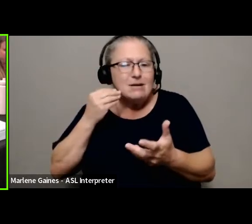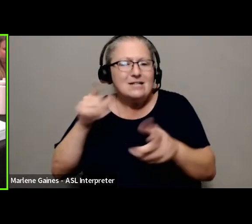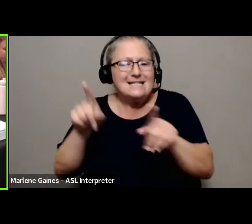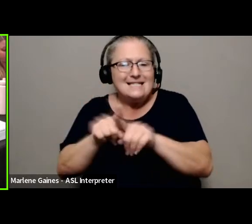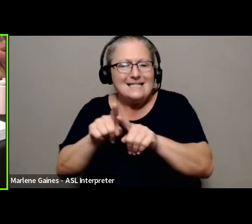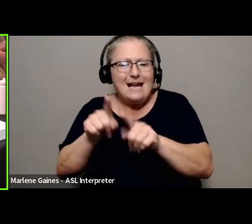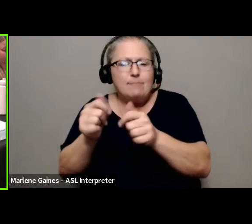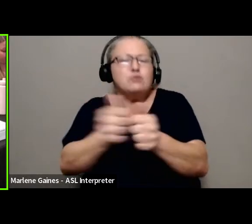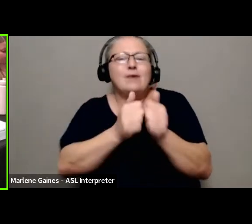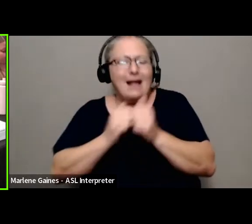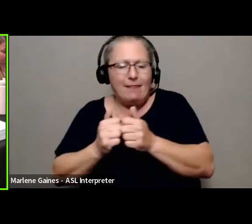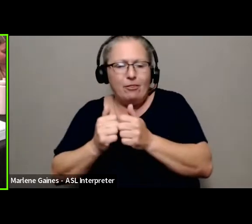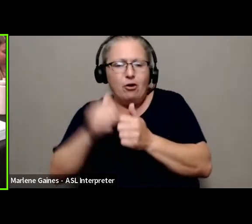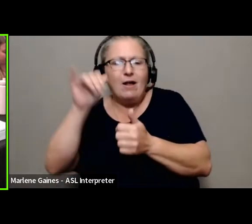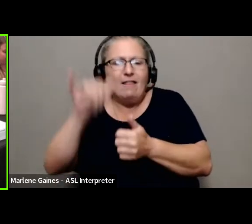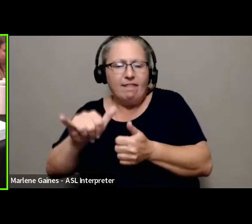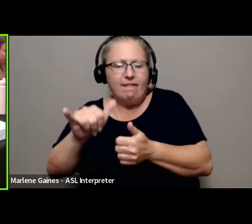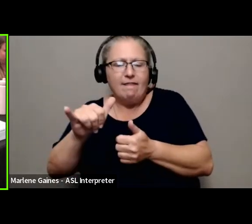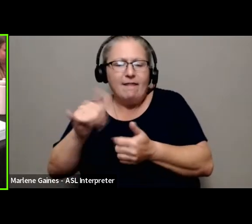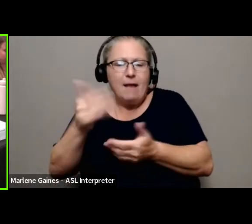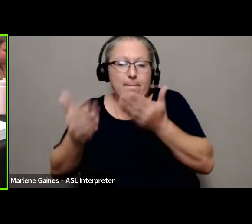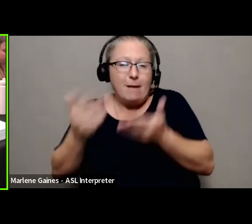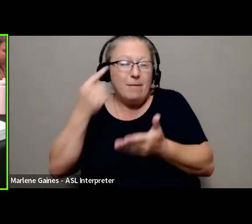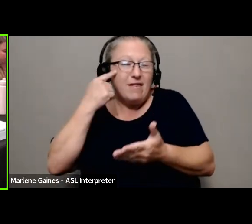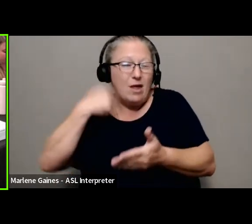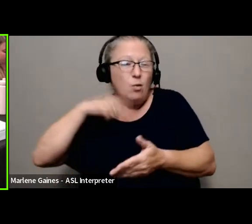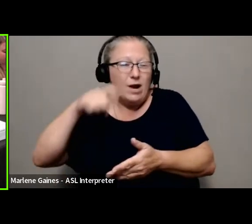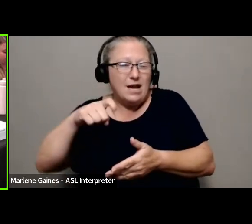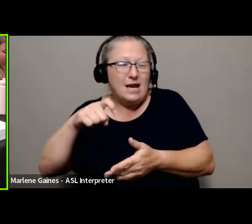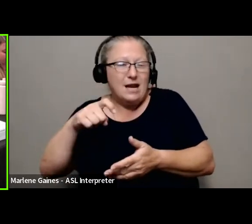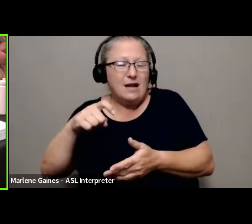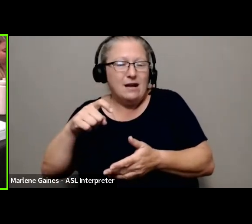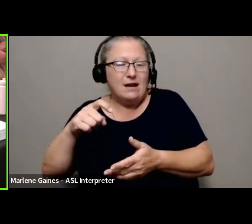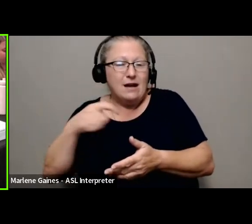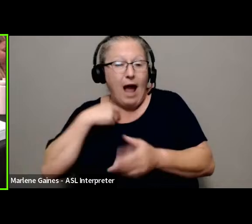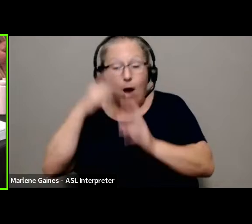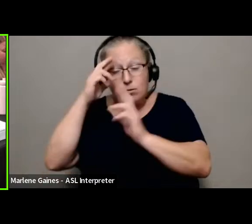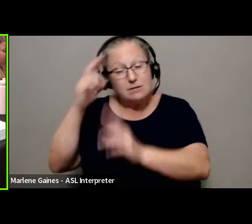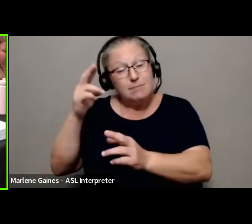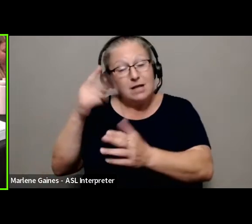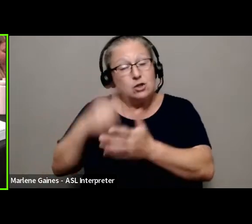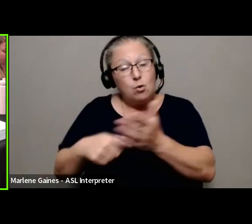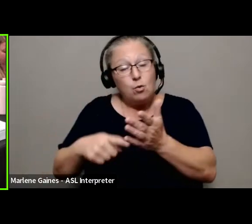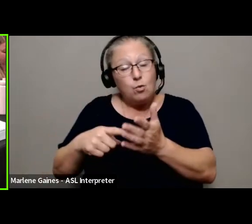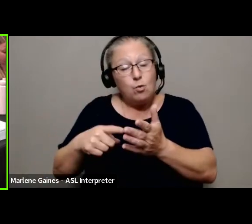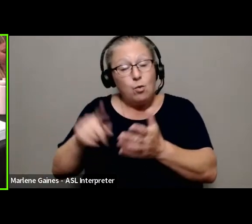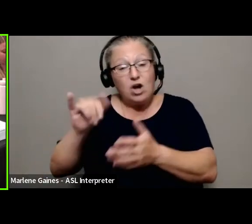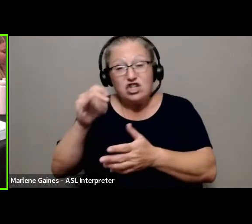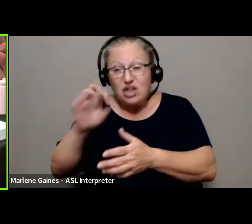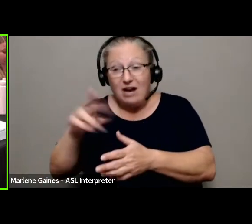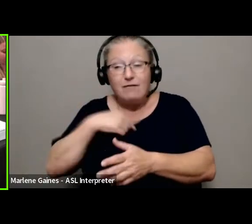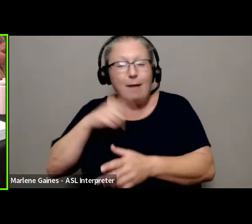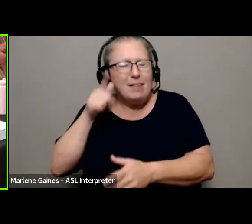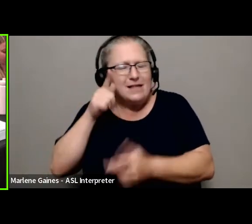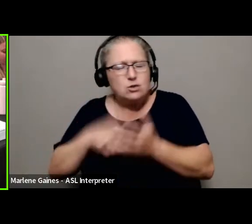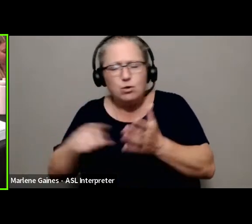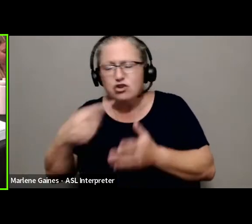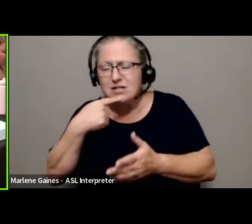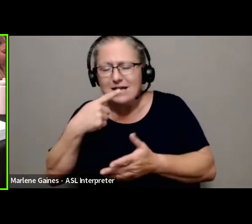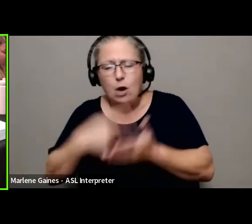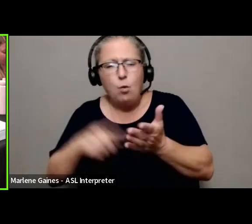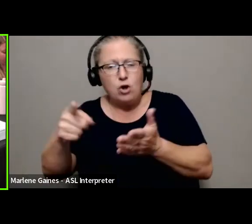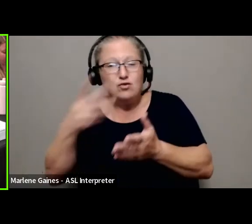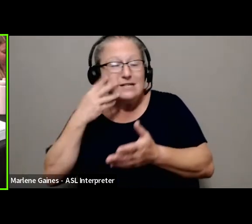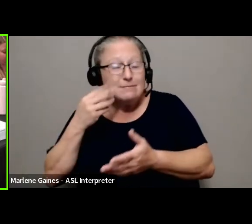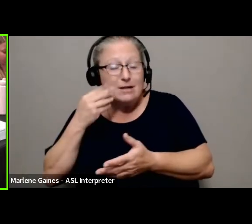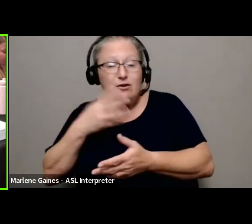same things together. And that's something that maybe I think we need a little bit of, because I'm respecting what Jennifer, I'm really listening to what you're saying and what you went